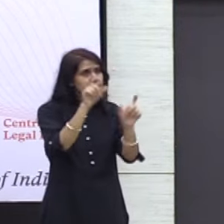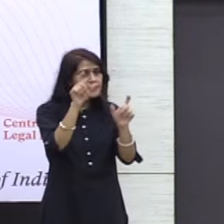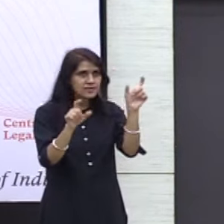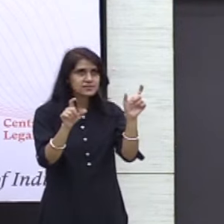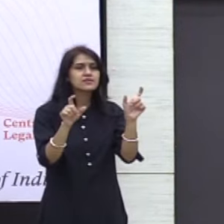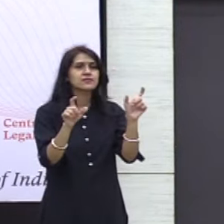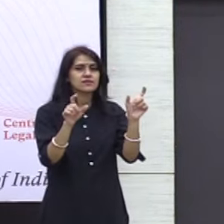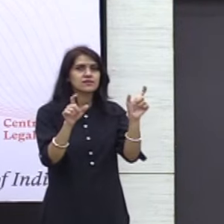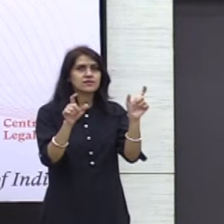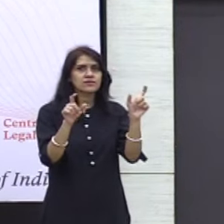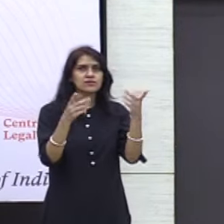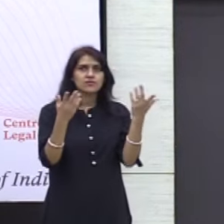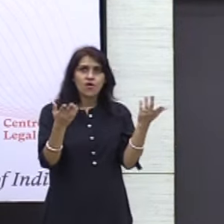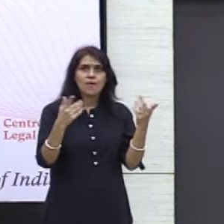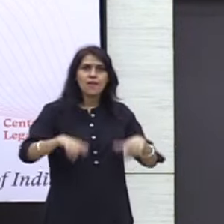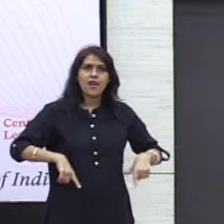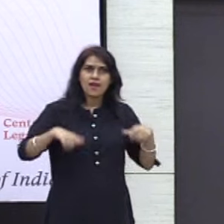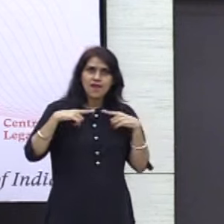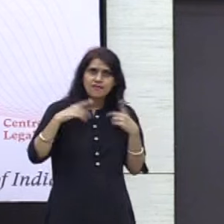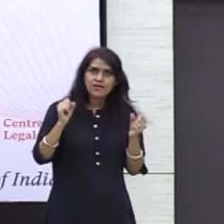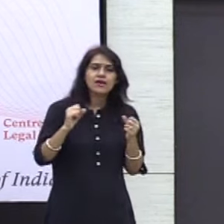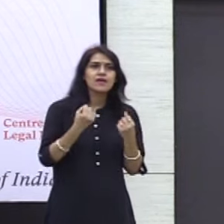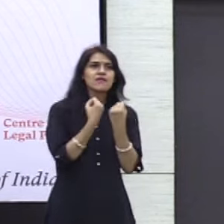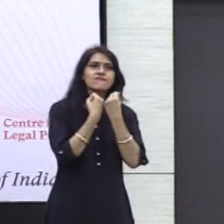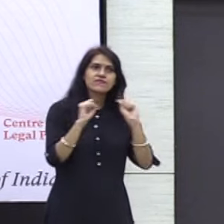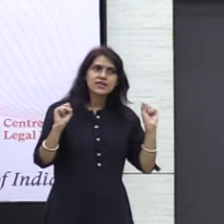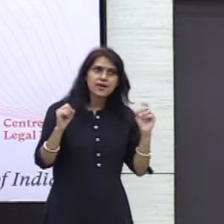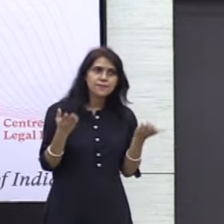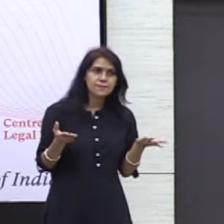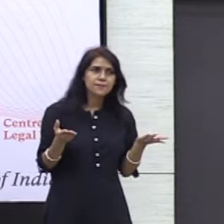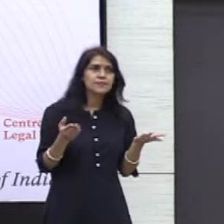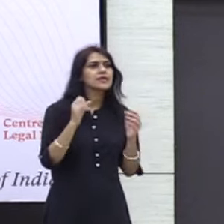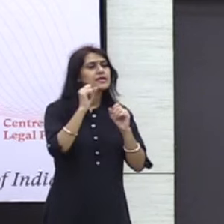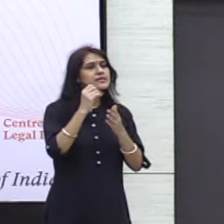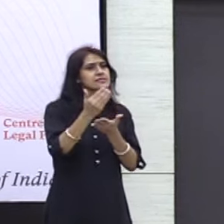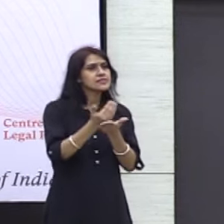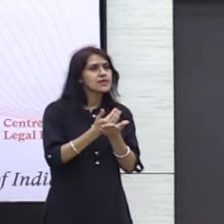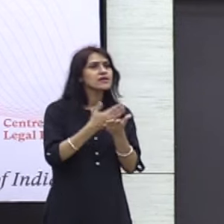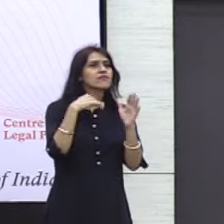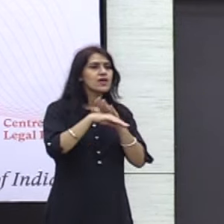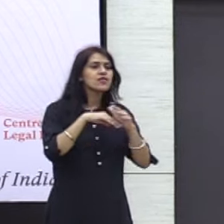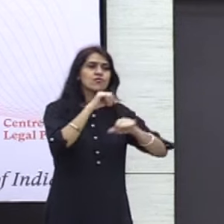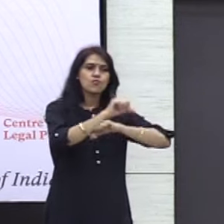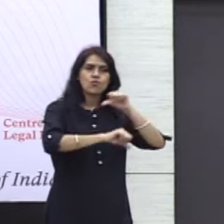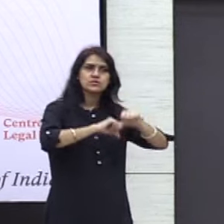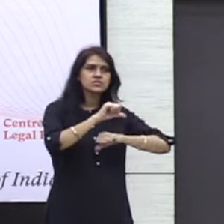shall be deprived of his life or liberty save in accordance with